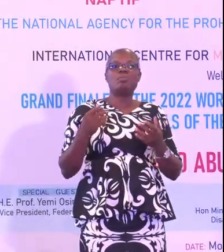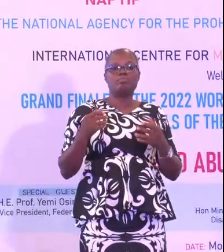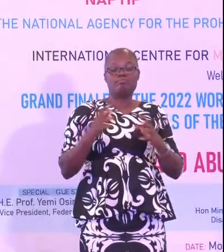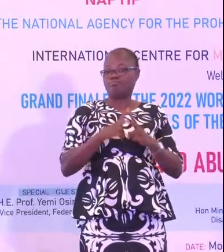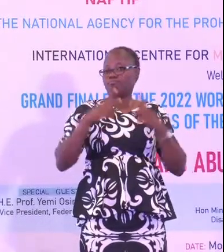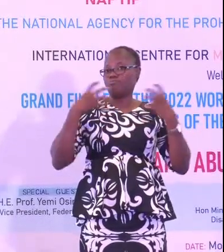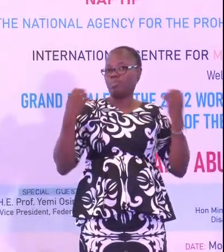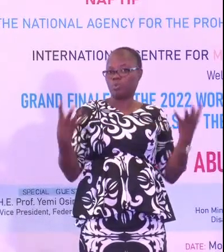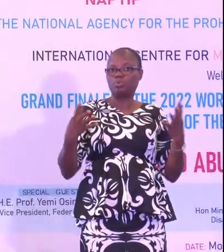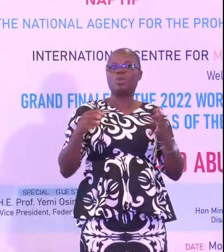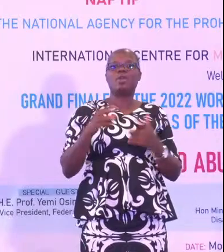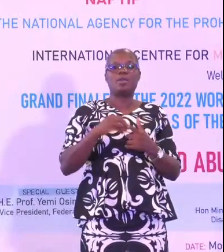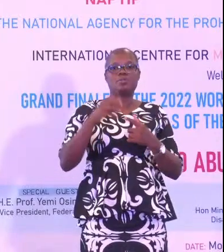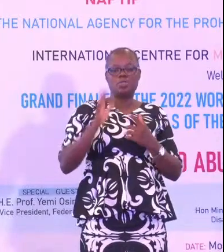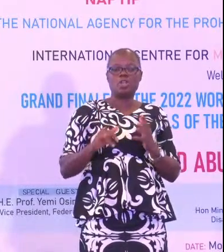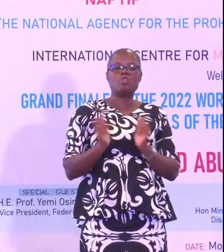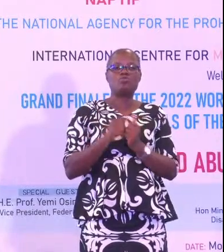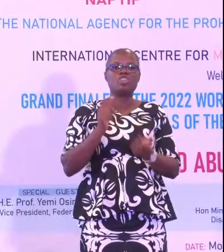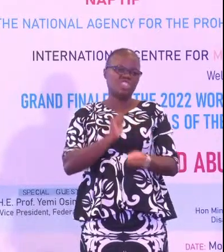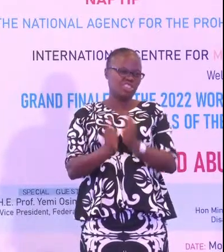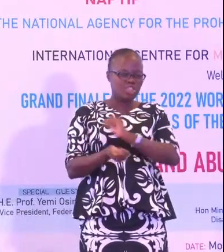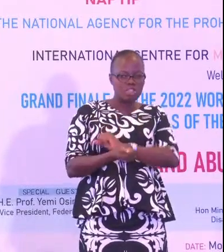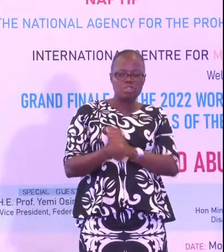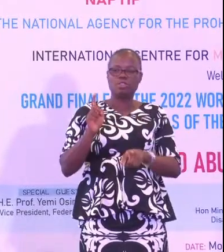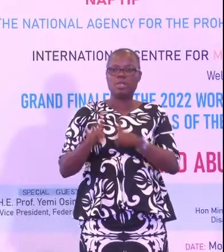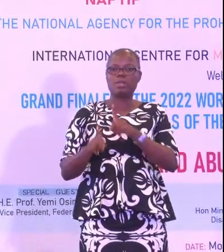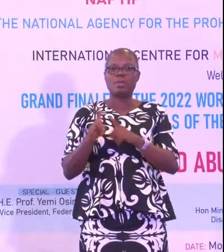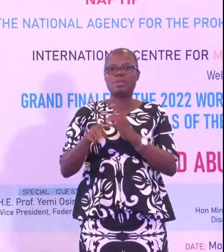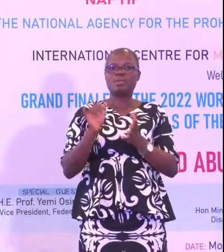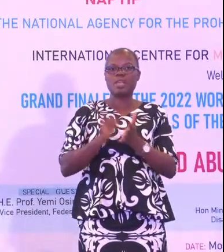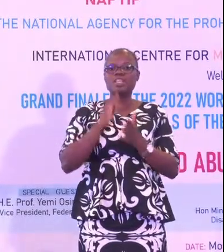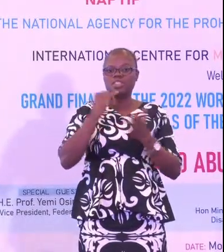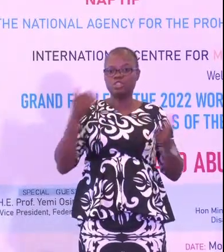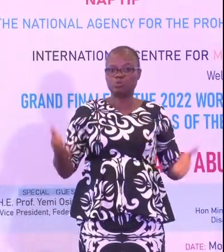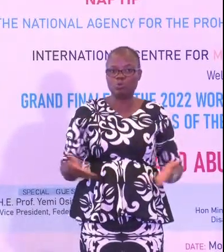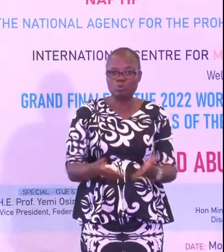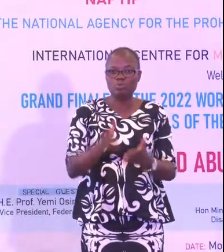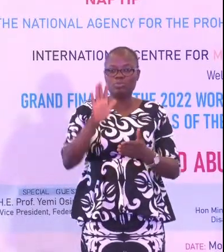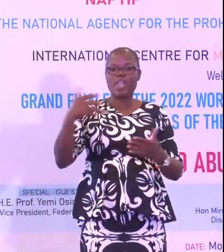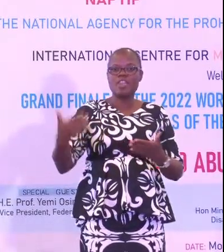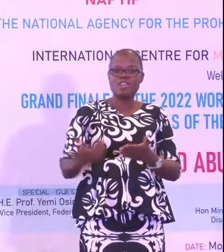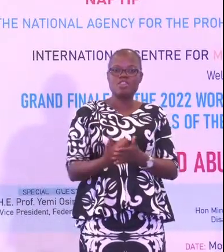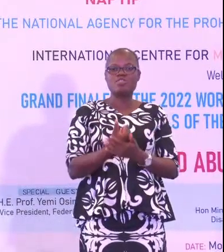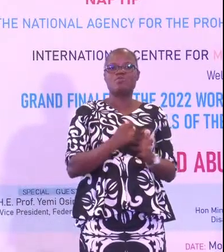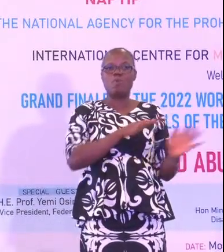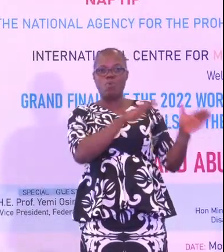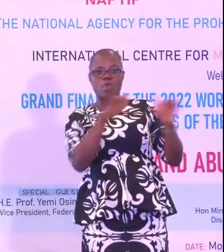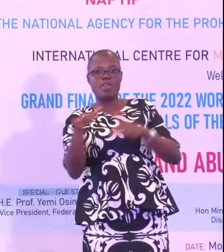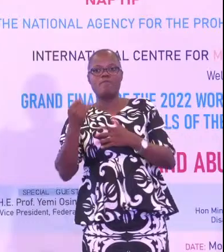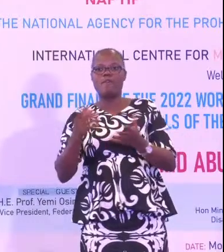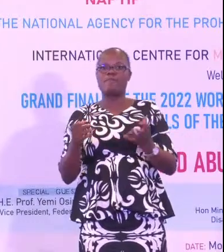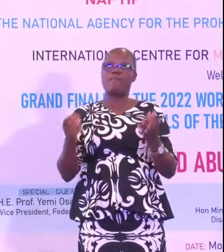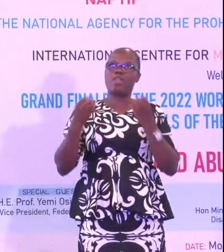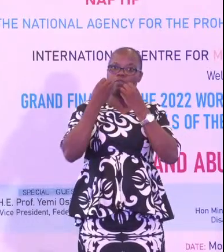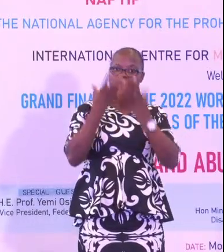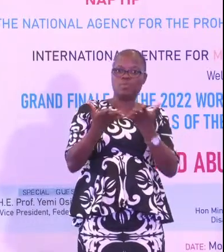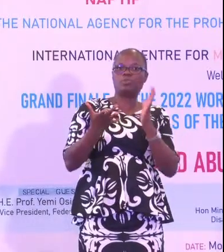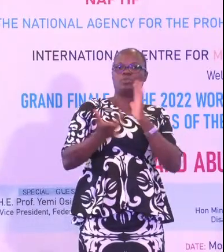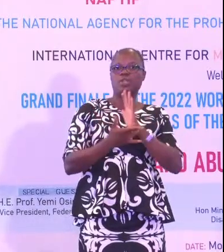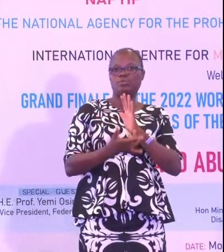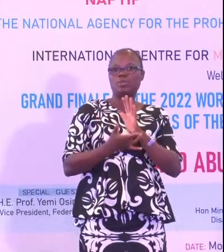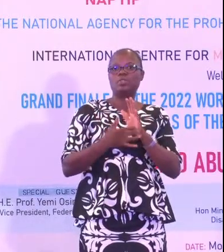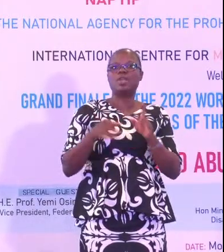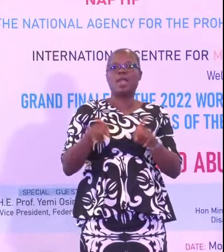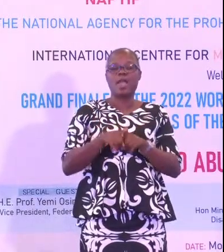enormous, especially with the changing dynamics introduced by the new wave of information technology.